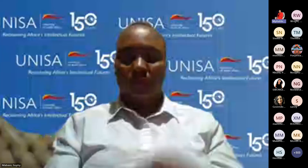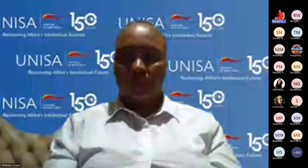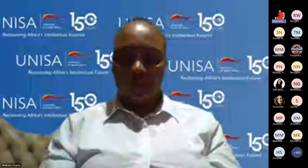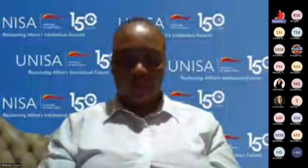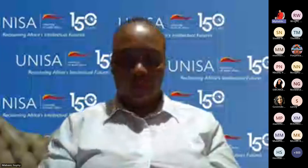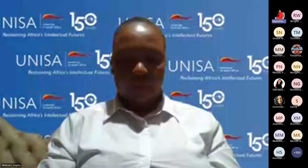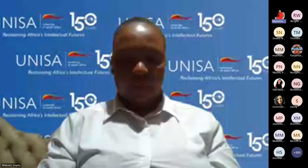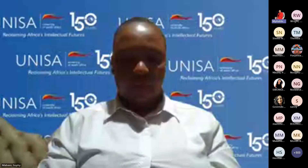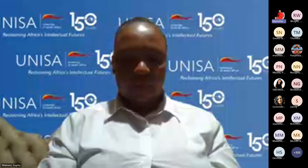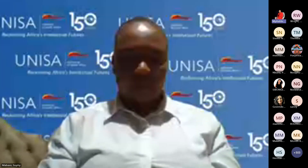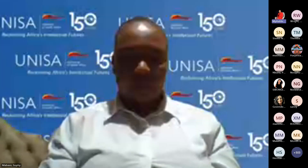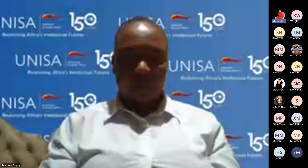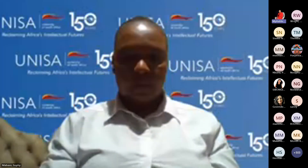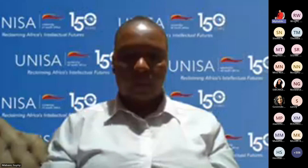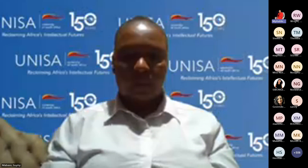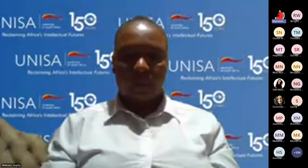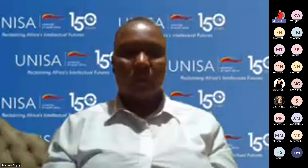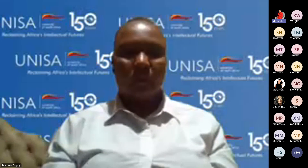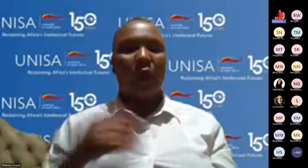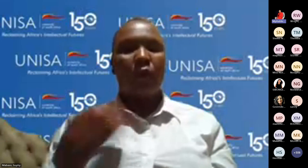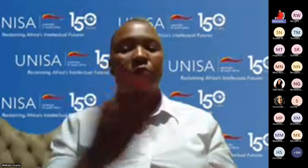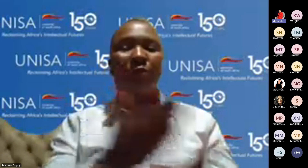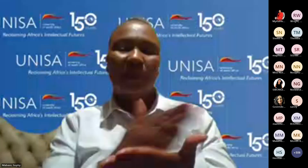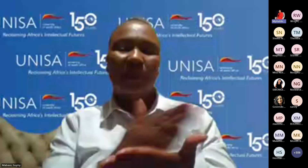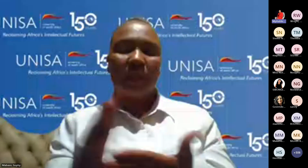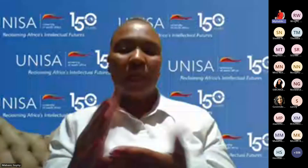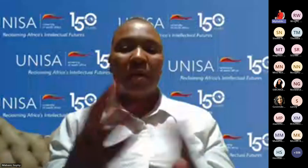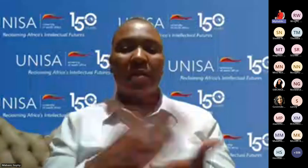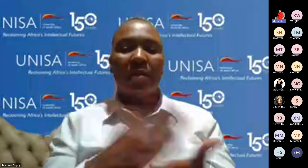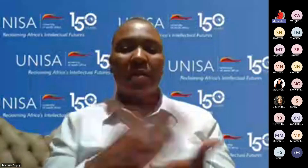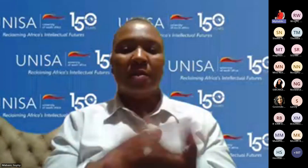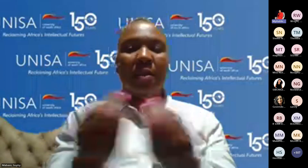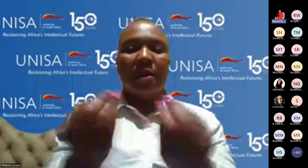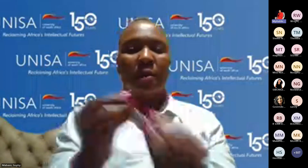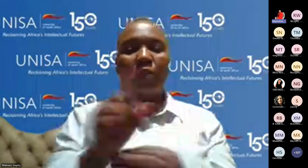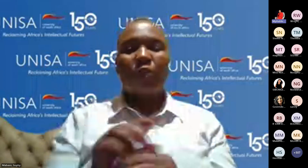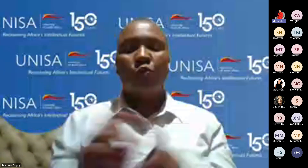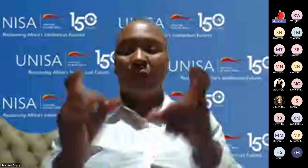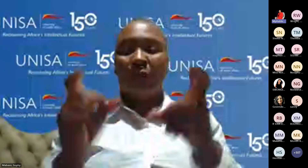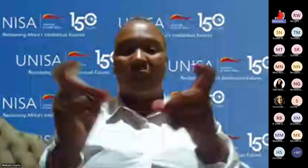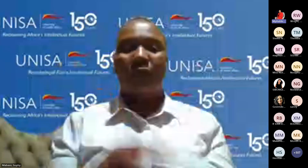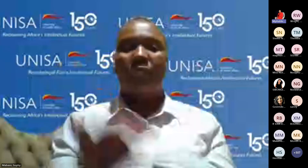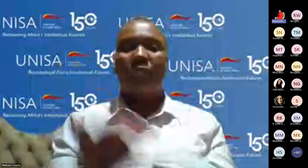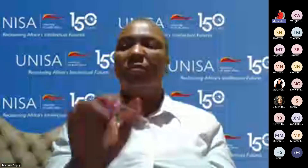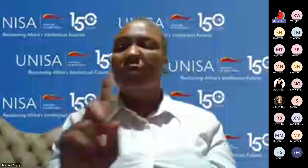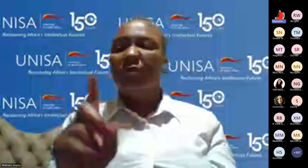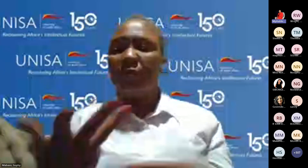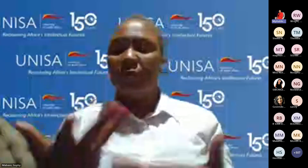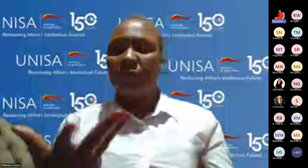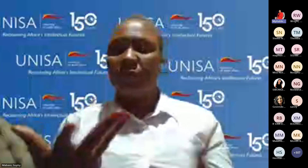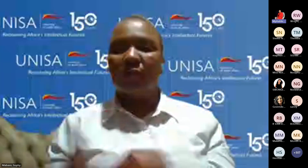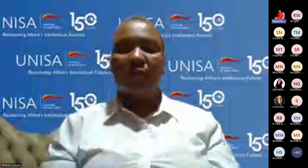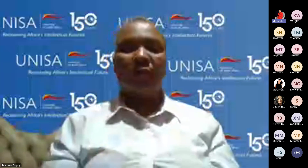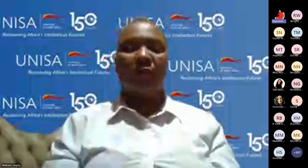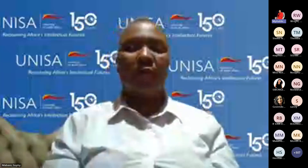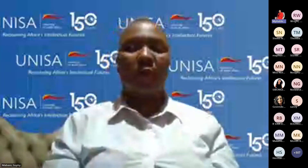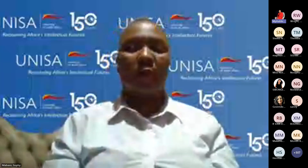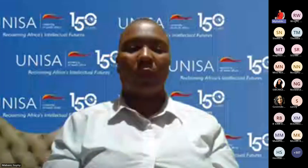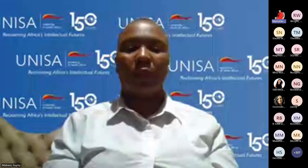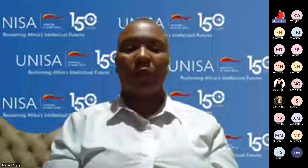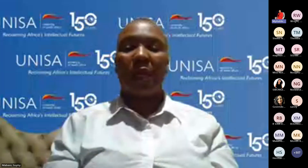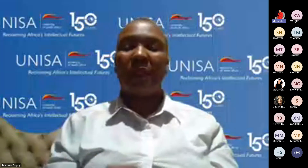I just want to share something with you quickly, which is what is in relation